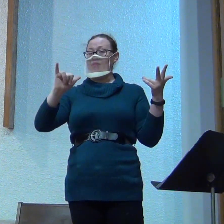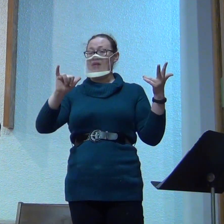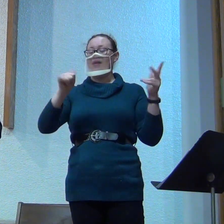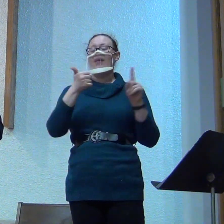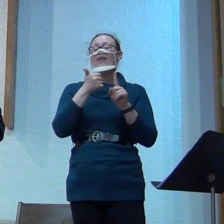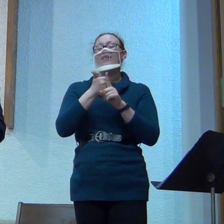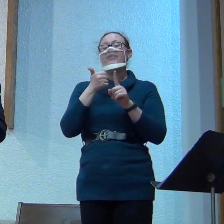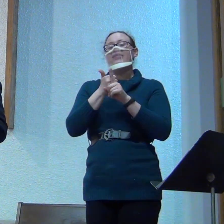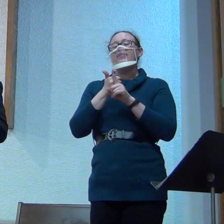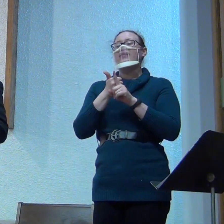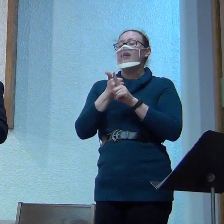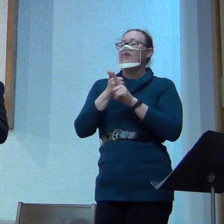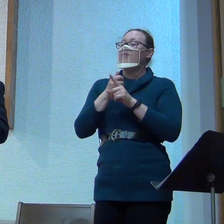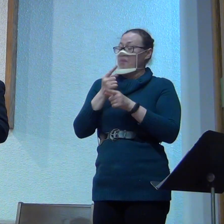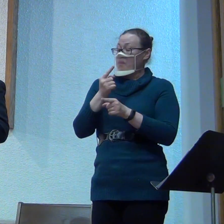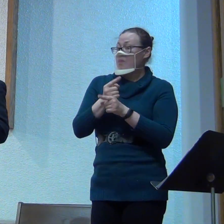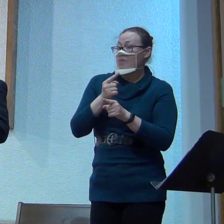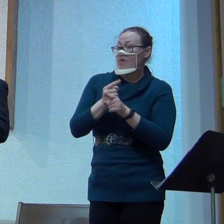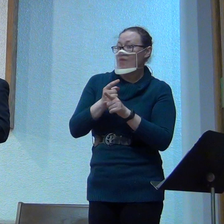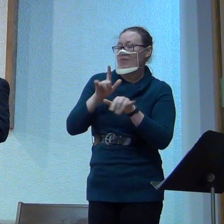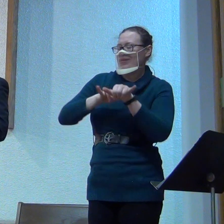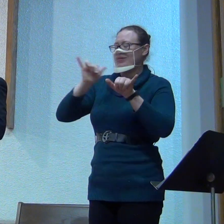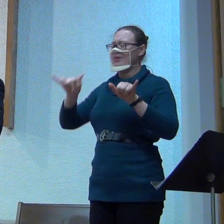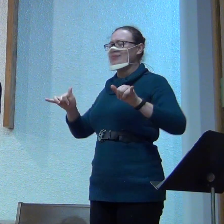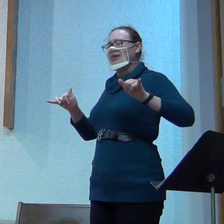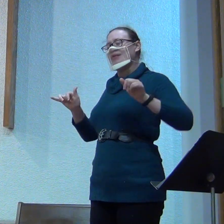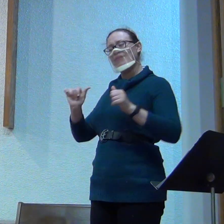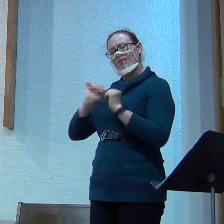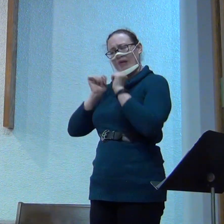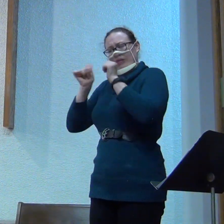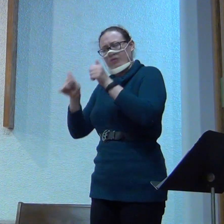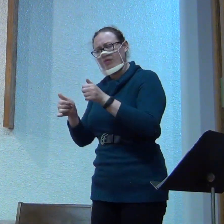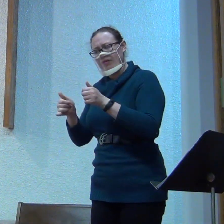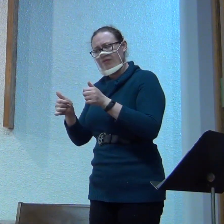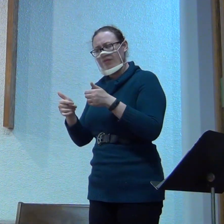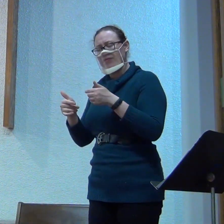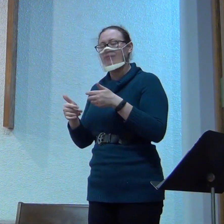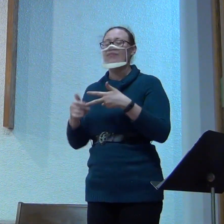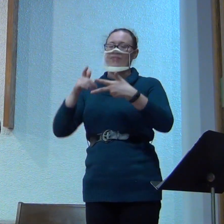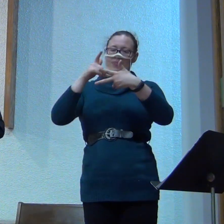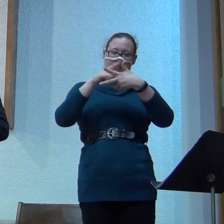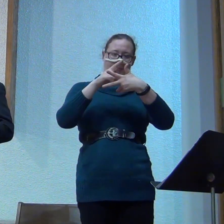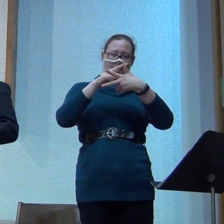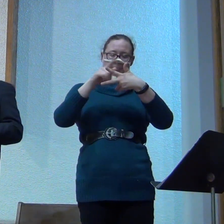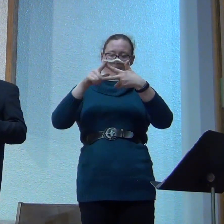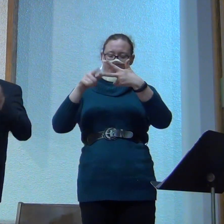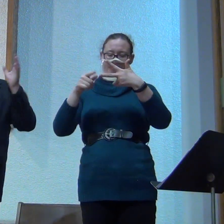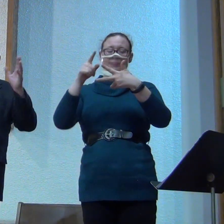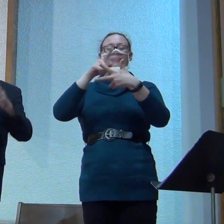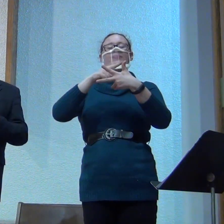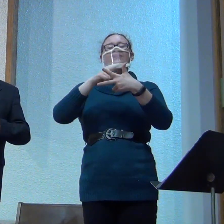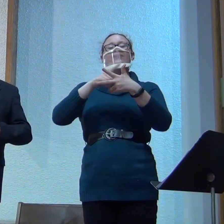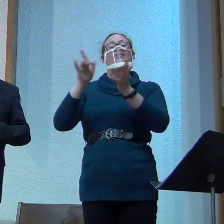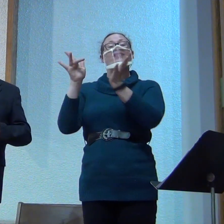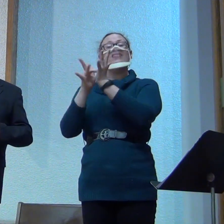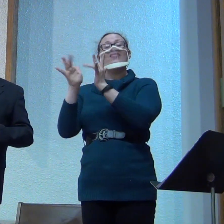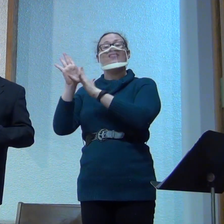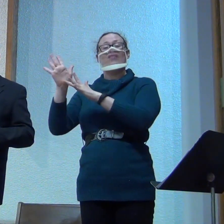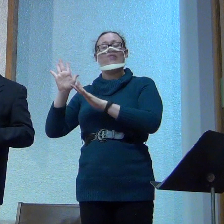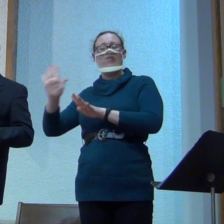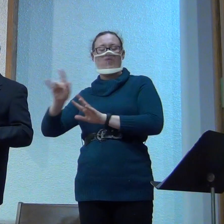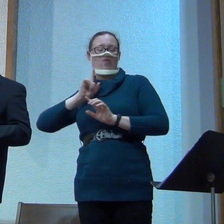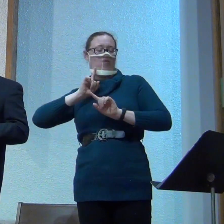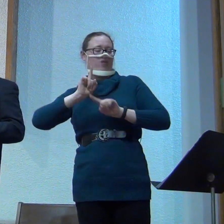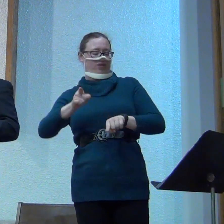tactful but assertive. Okay? Tactful but assertive. Three things. First is Jesus' reply to